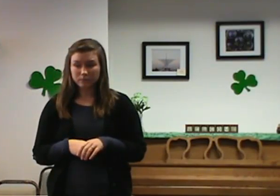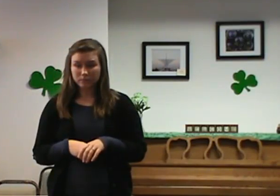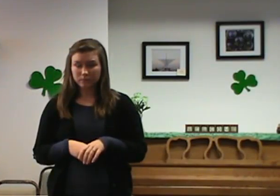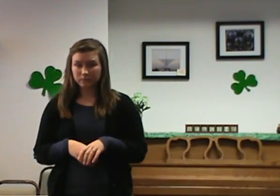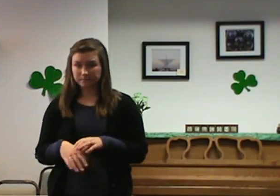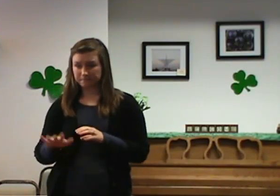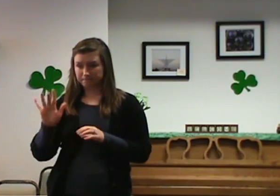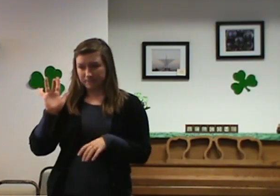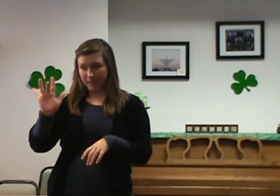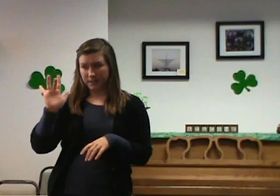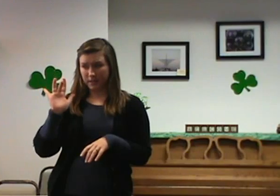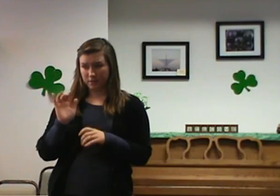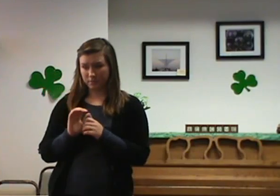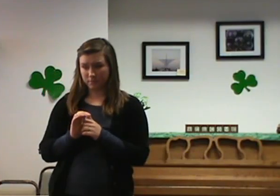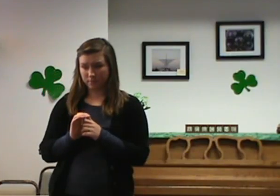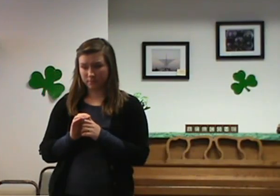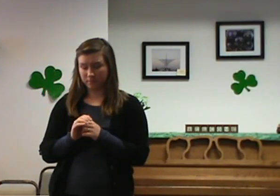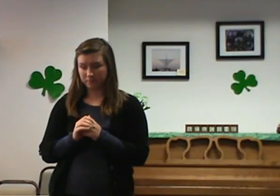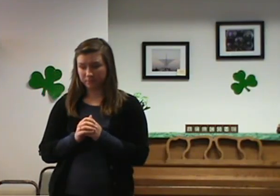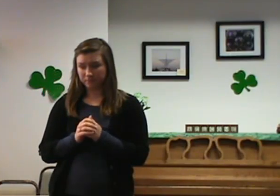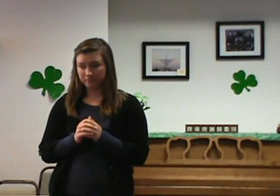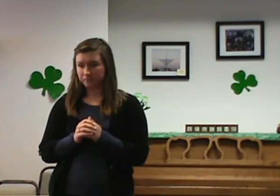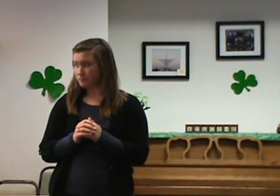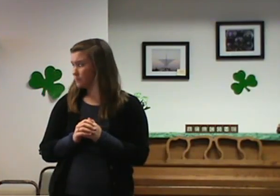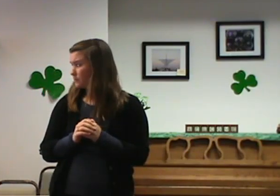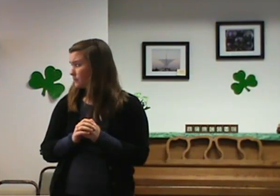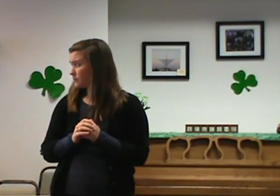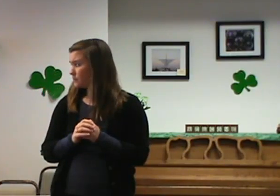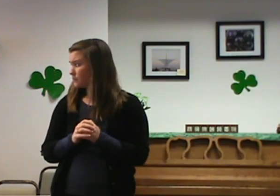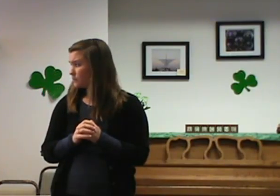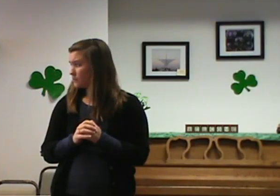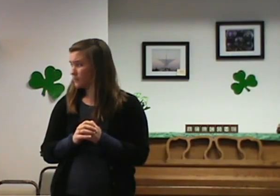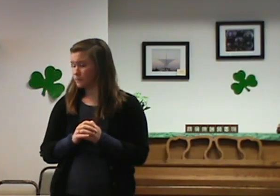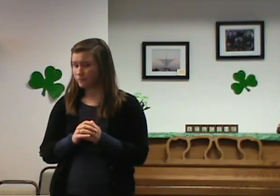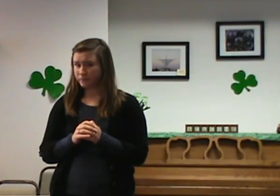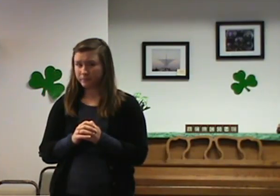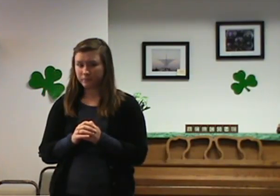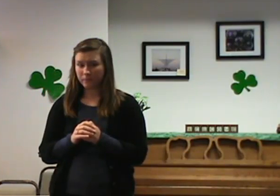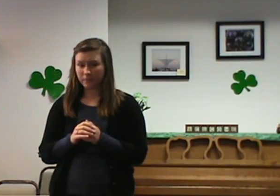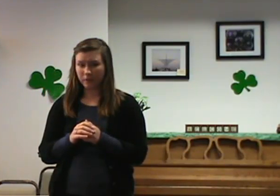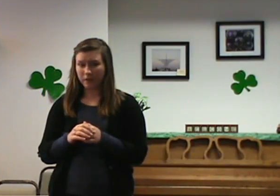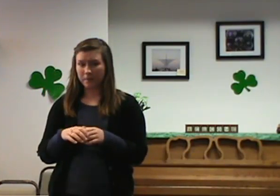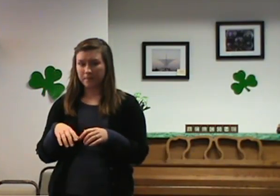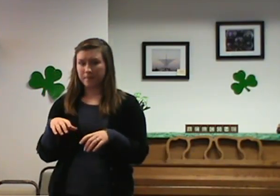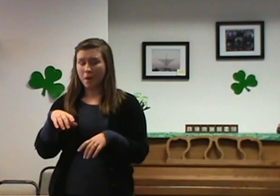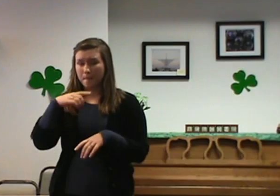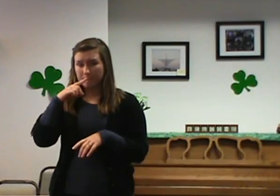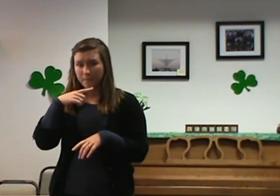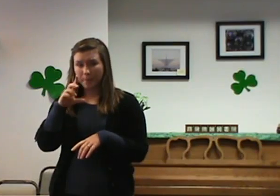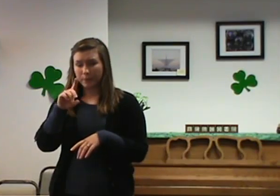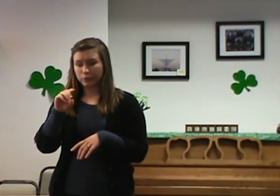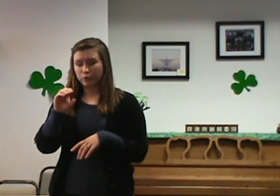and you can pick up anything from there. There are public domain books, or you can play an audio from